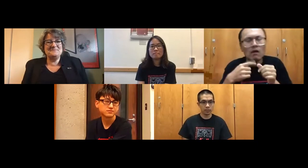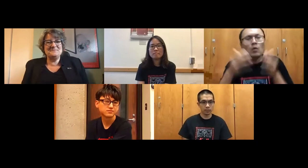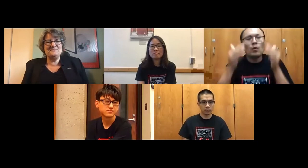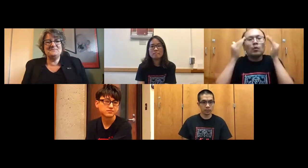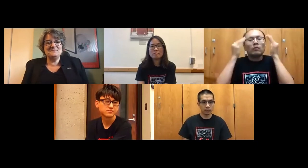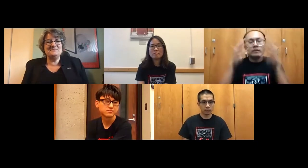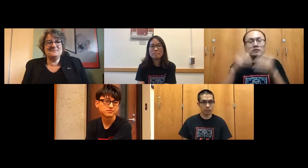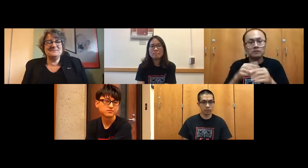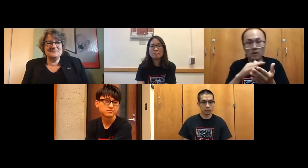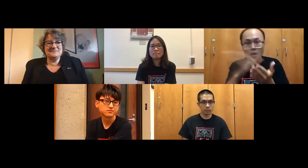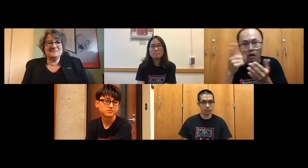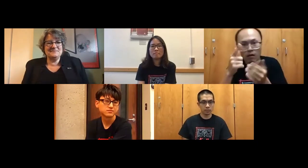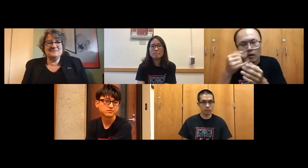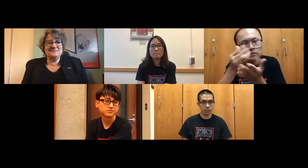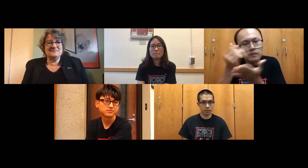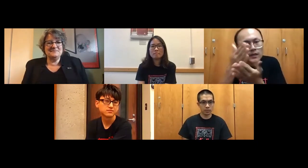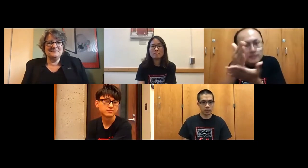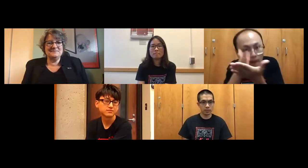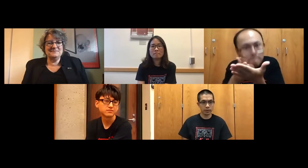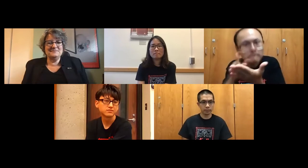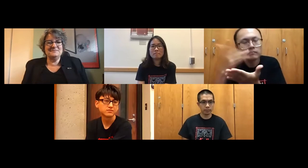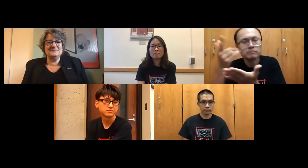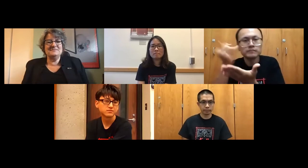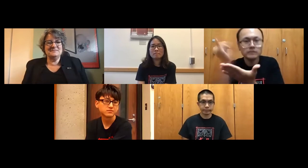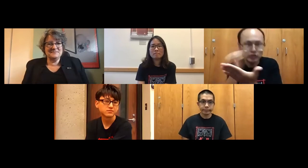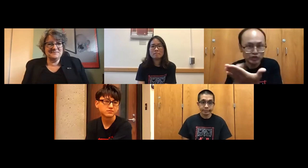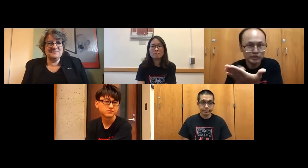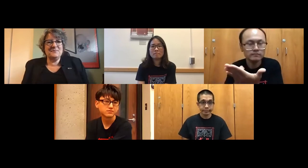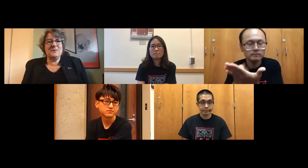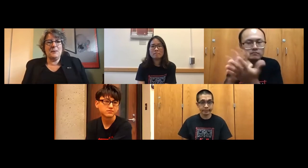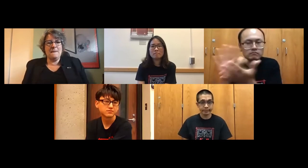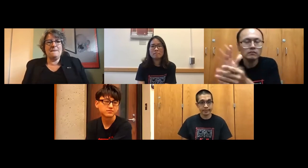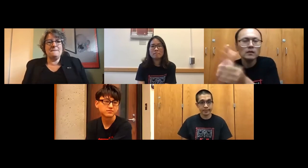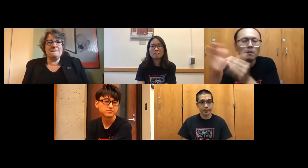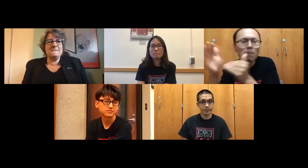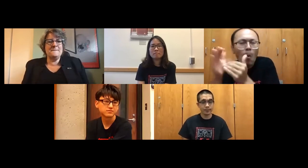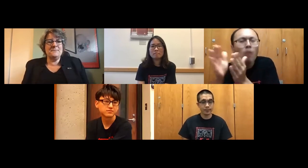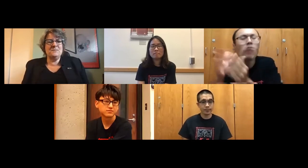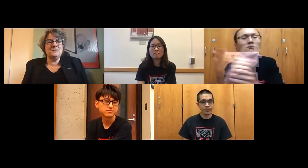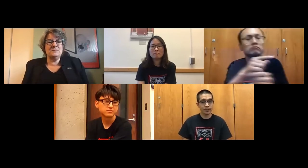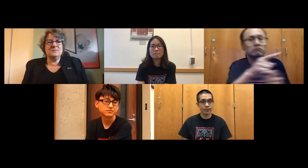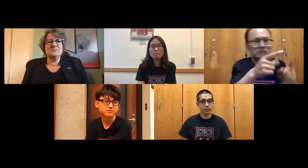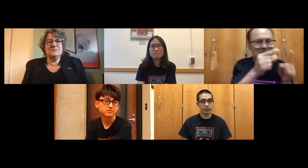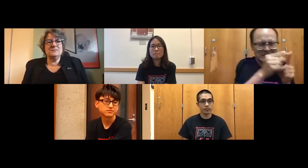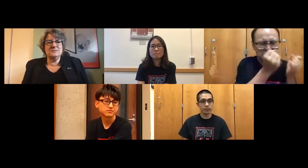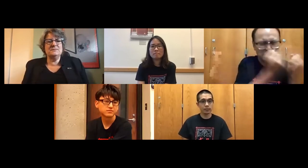vocabulary. I was exposed to the vocabulary and learned very well. And I was learning some art, some